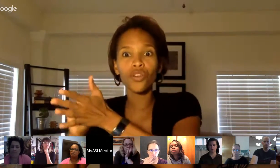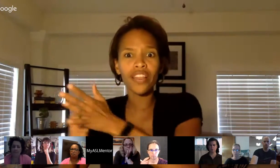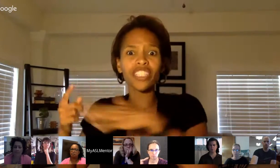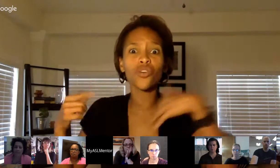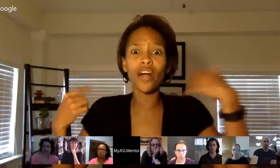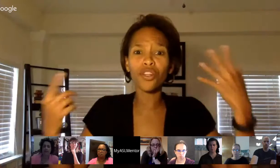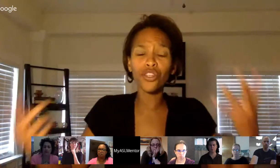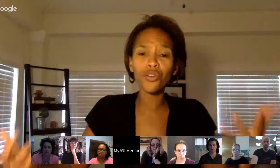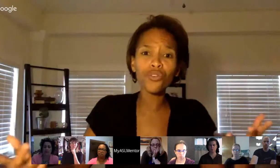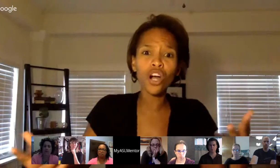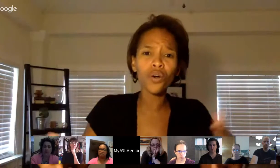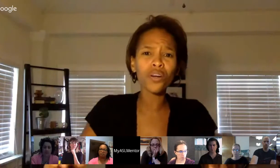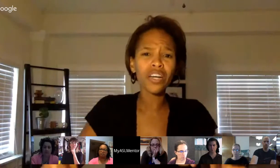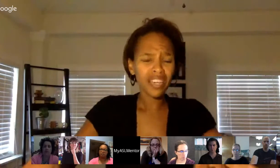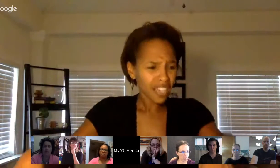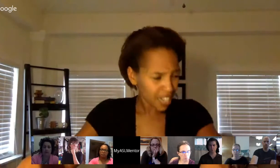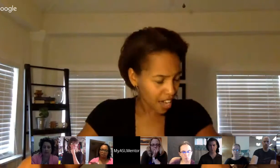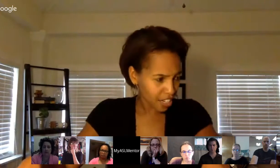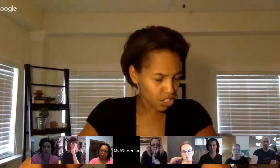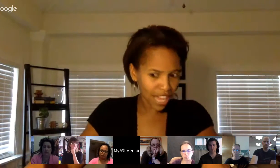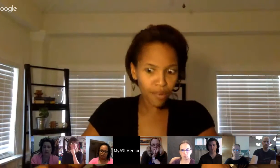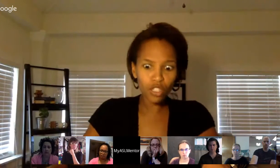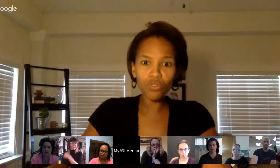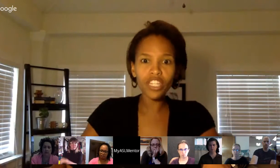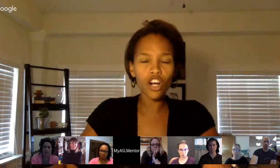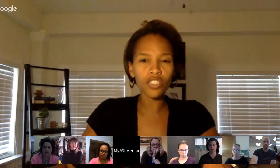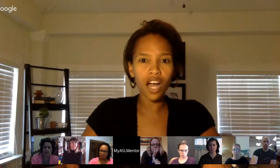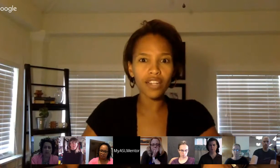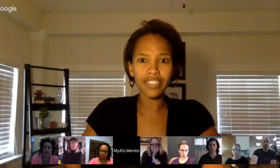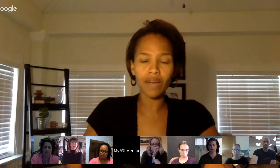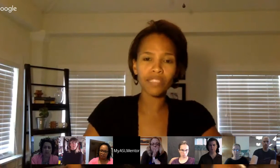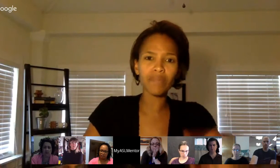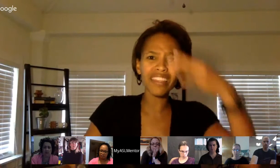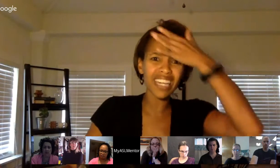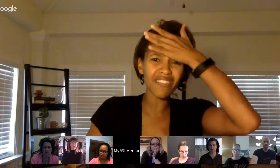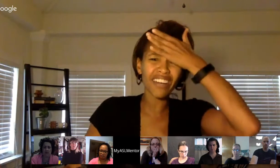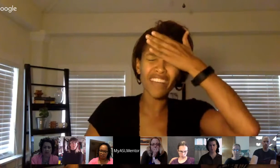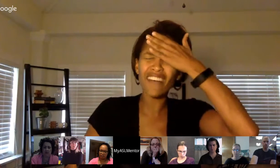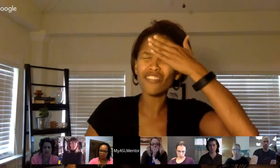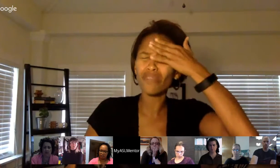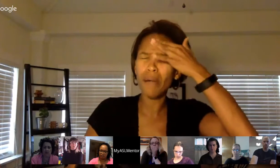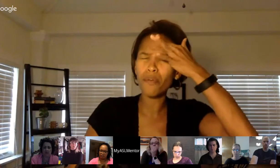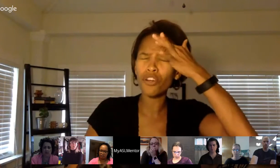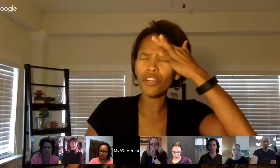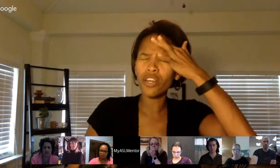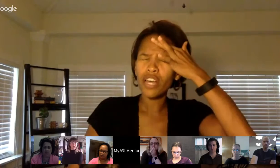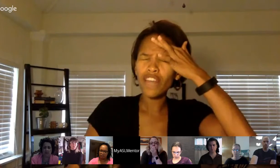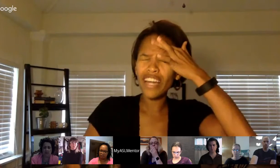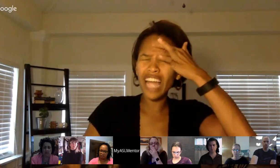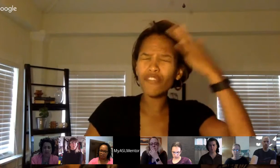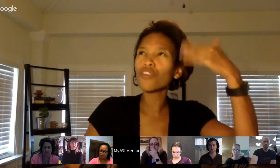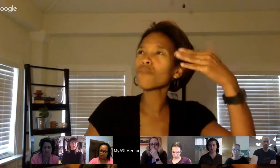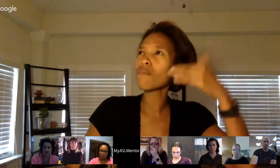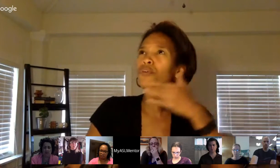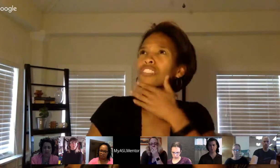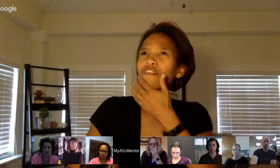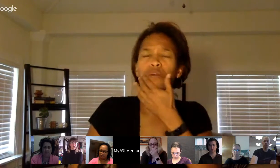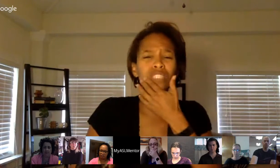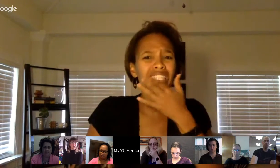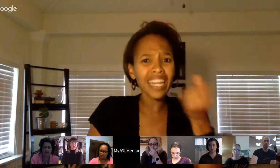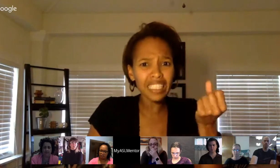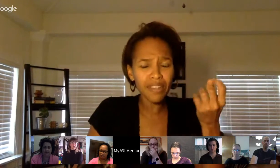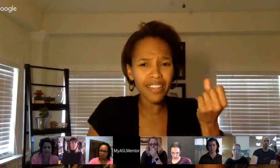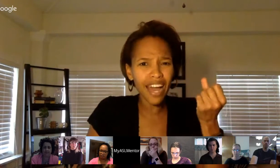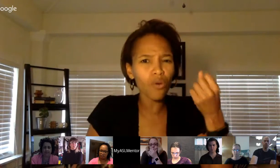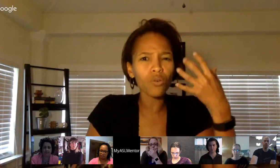noting and noting that, so that when you go, gosh, that was a really hard concept. Let me think if I've ever remembered, if I can ever remember a deaf